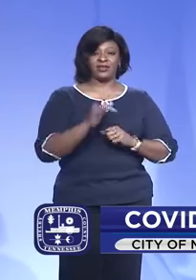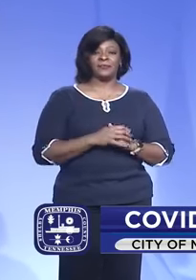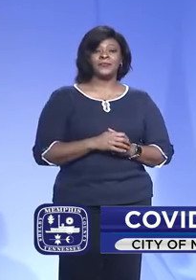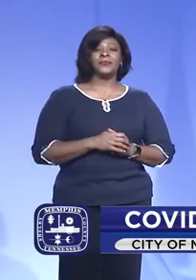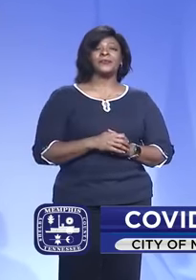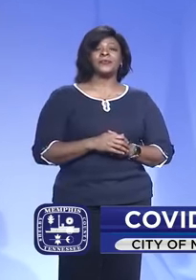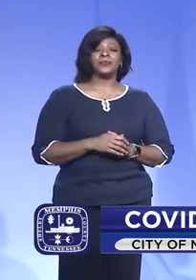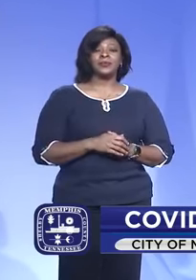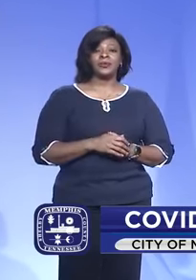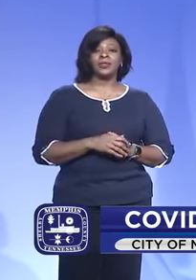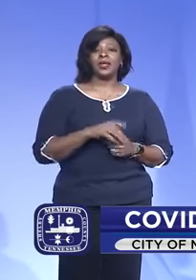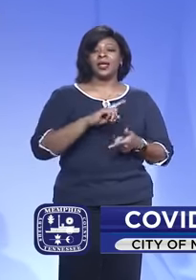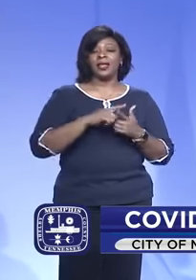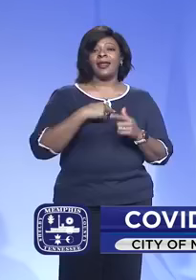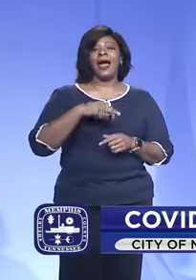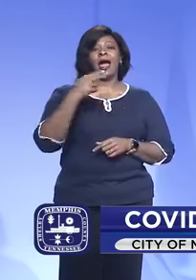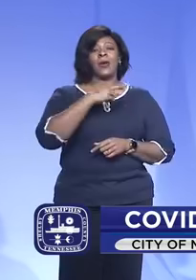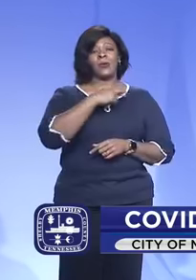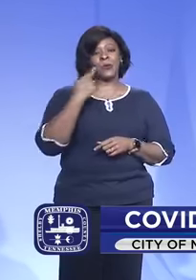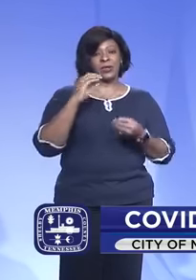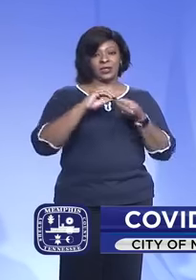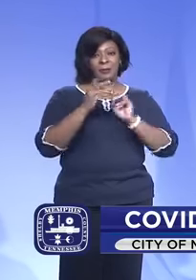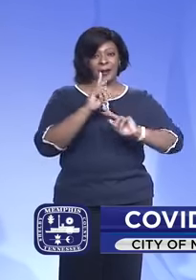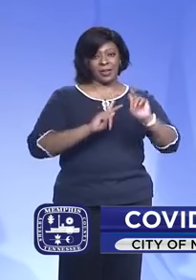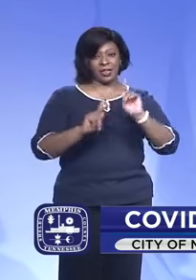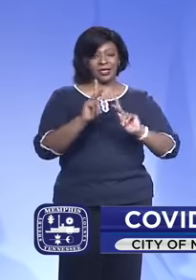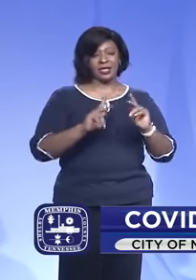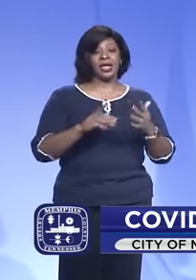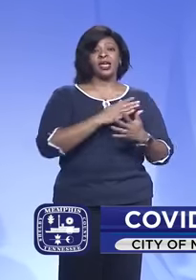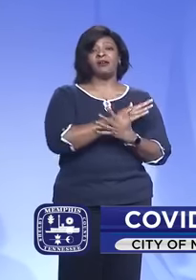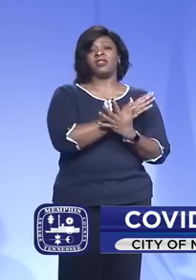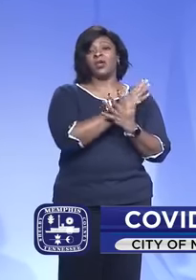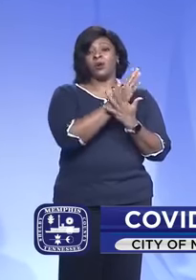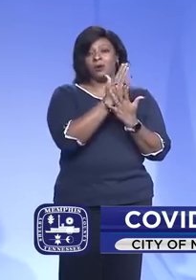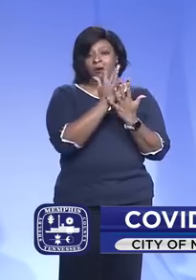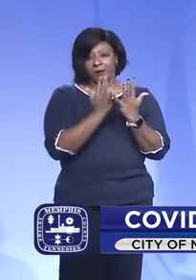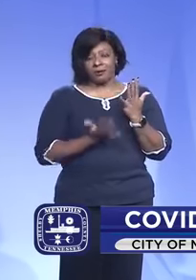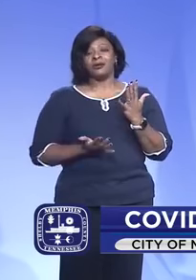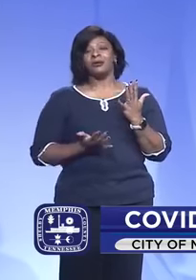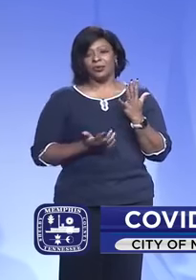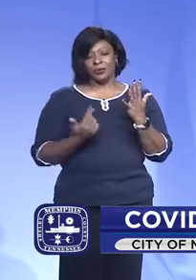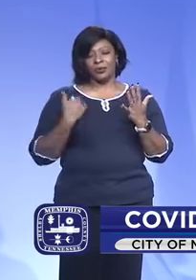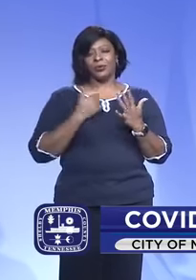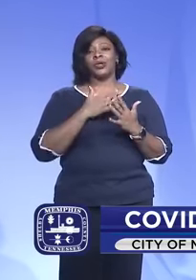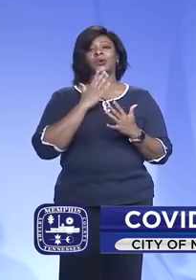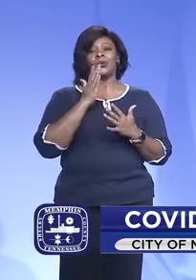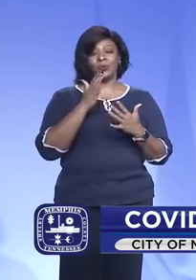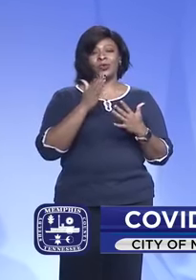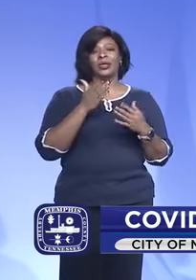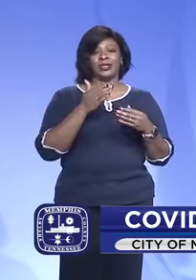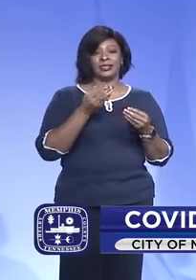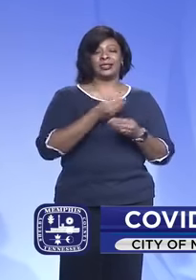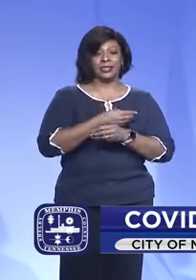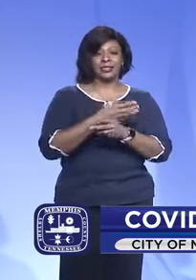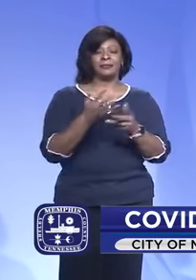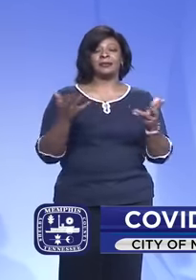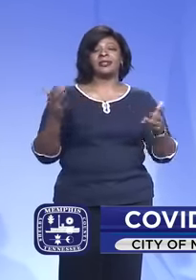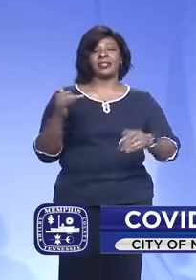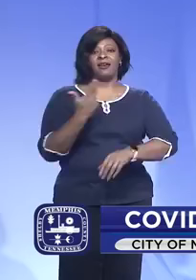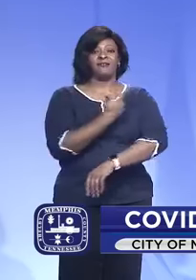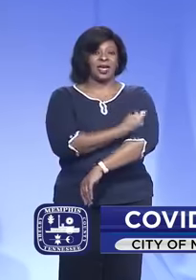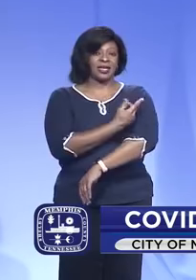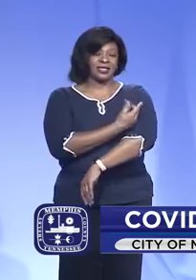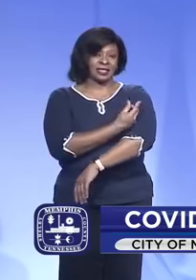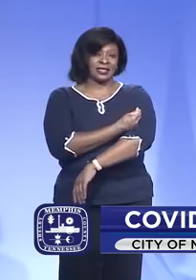and our vulnerable population. And from there, we will dispense the